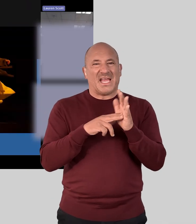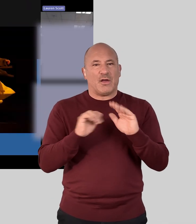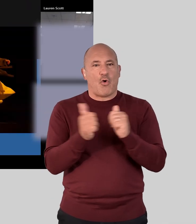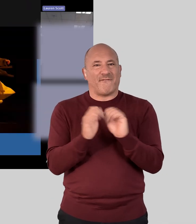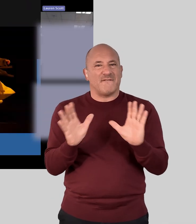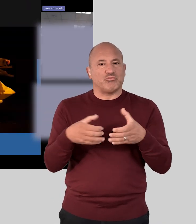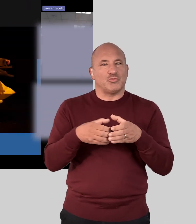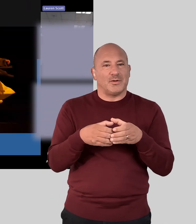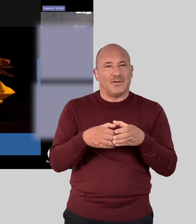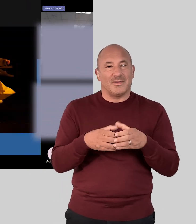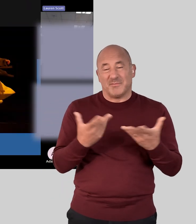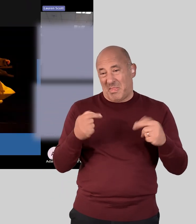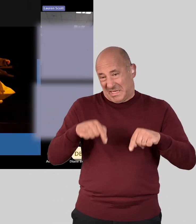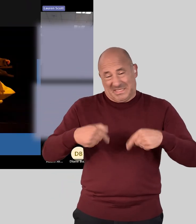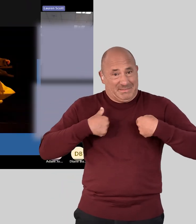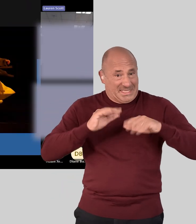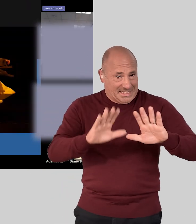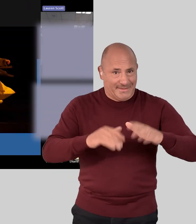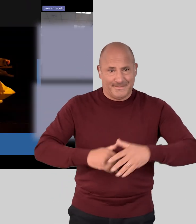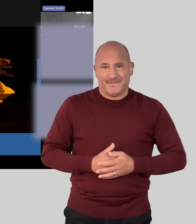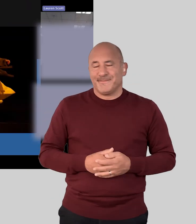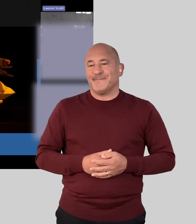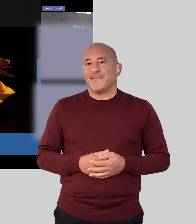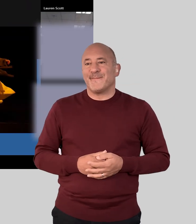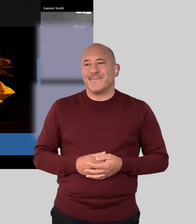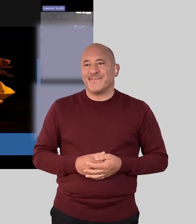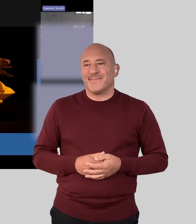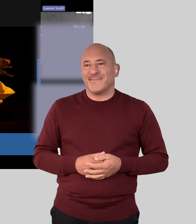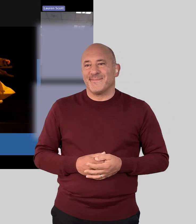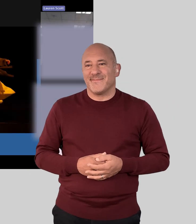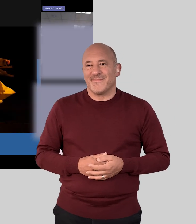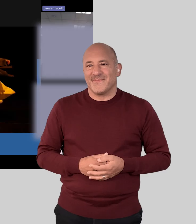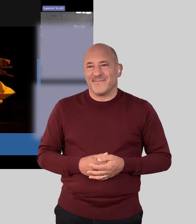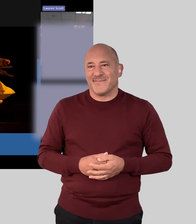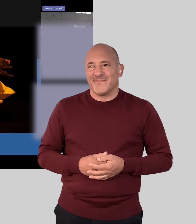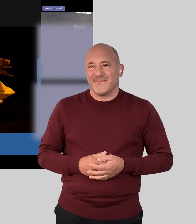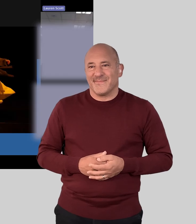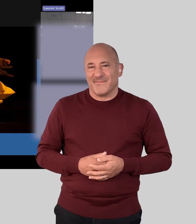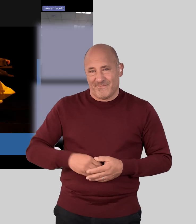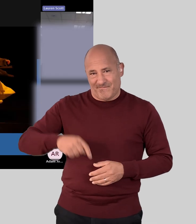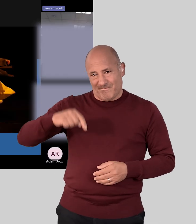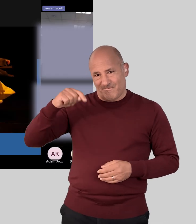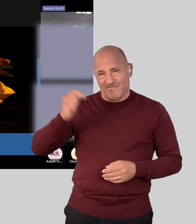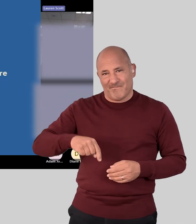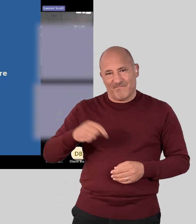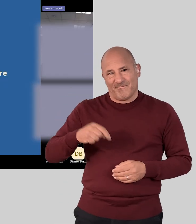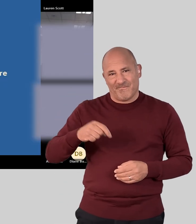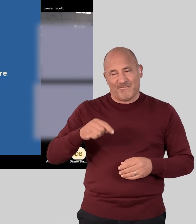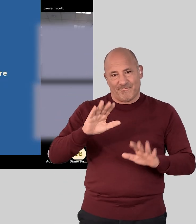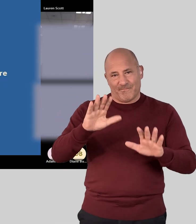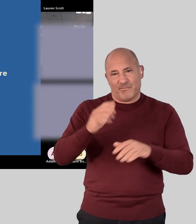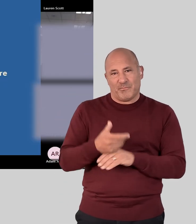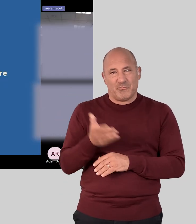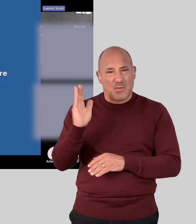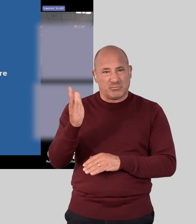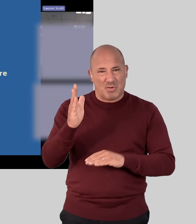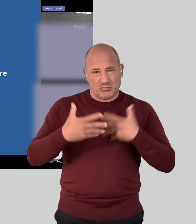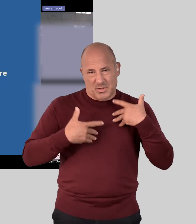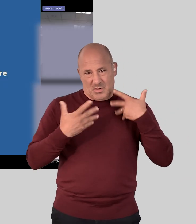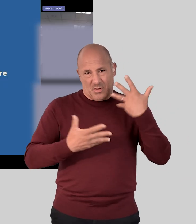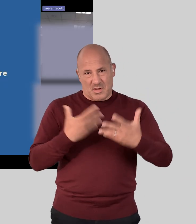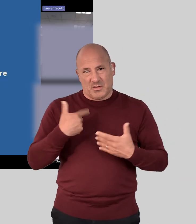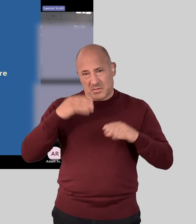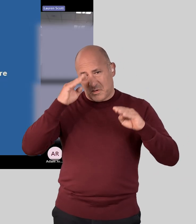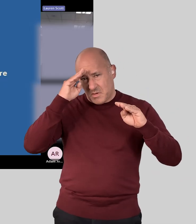solo with Breaking Convention. So that's kind of a little bit about me. Within